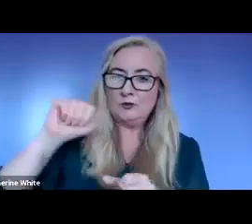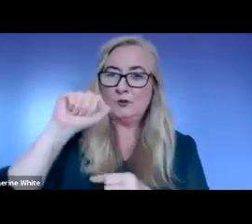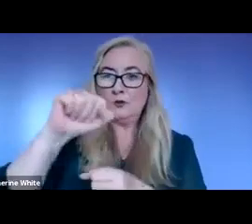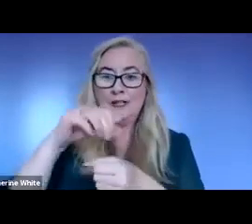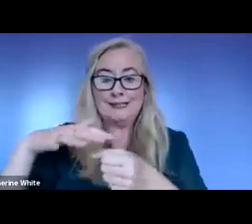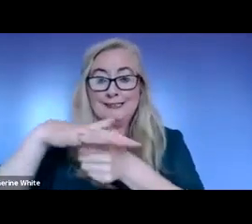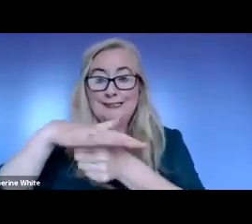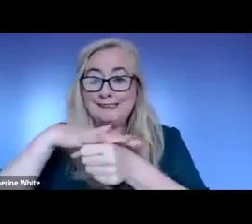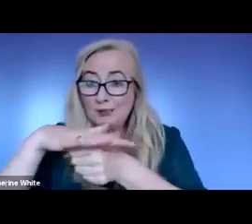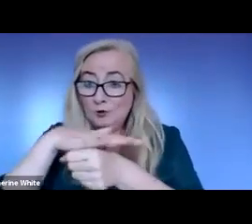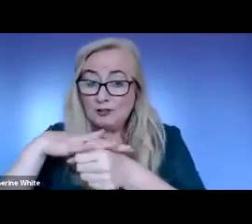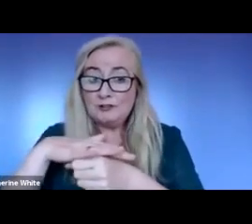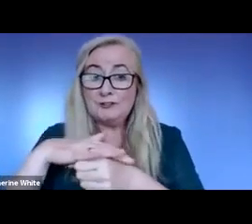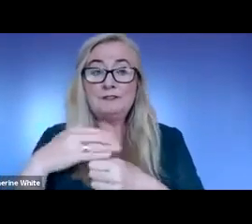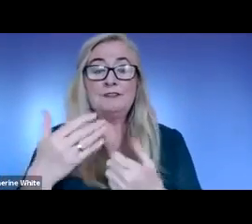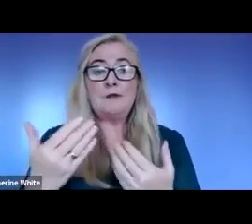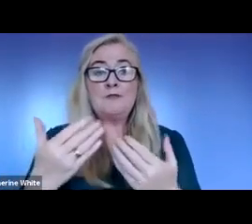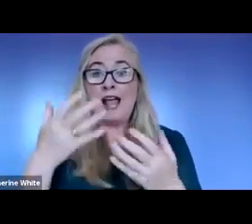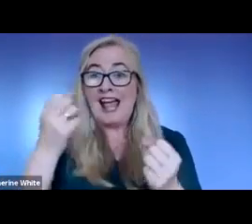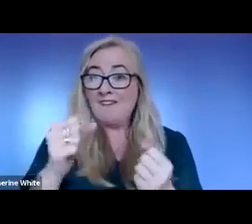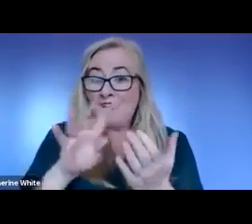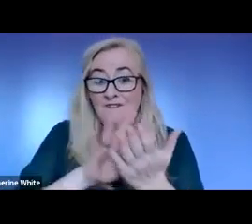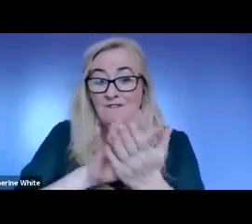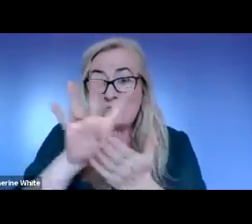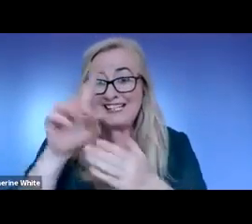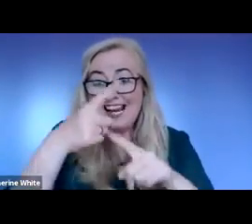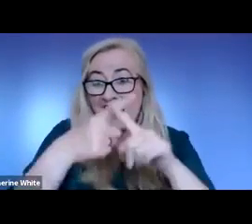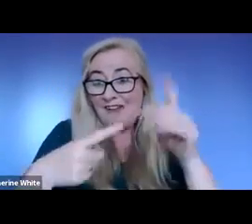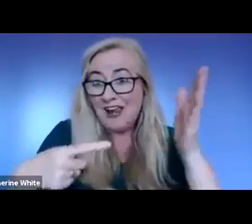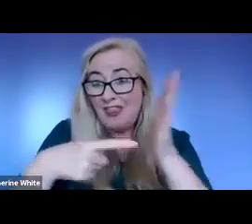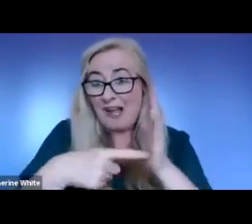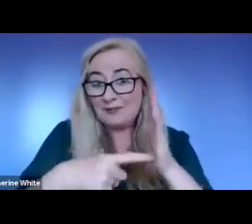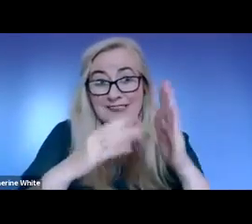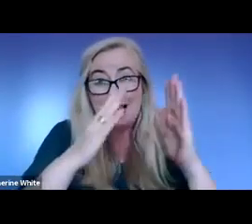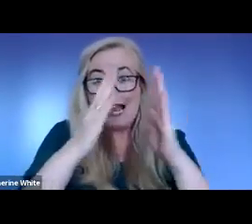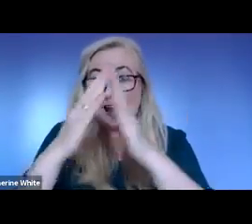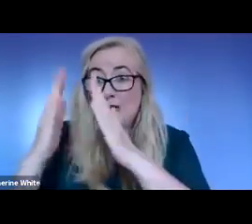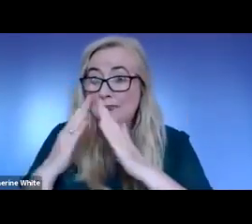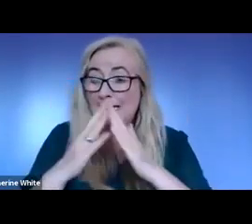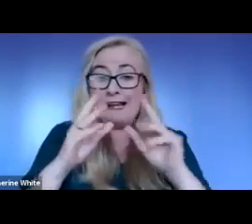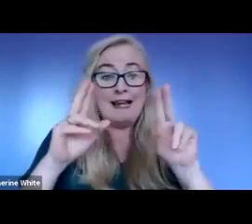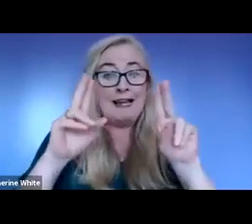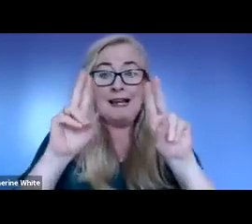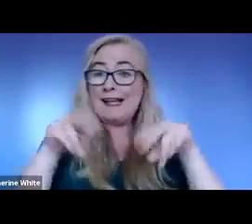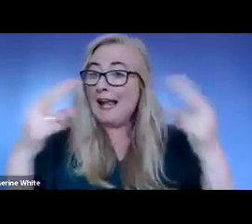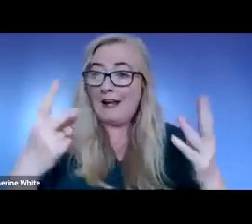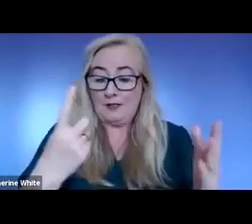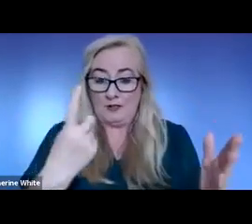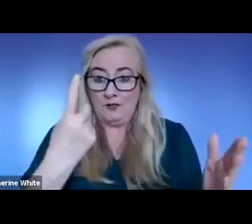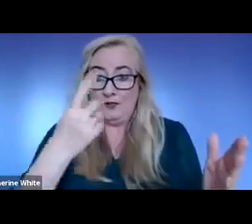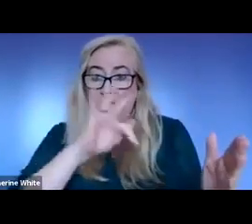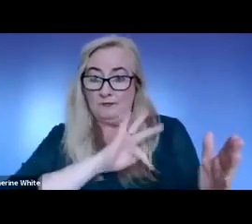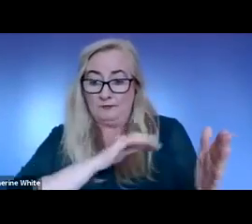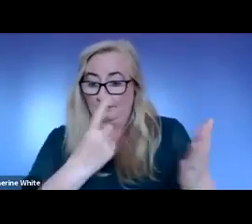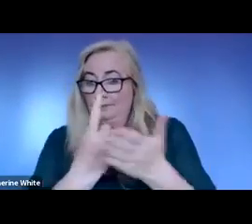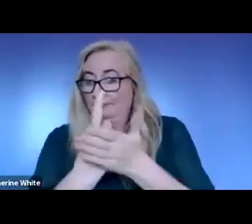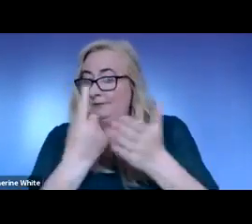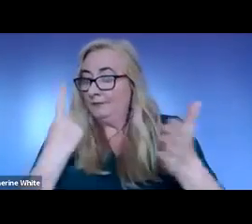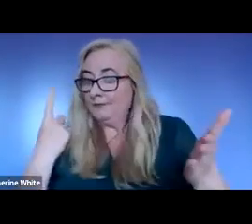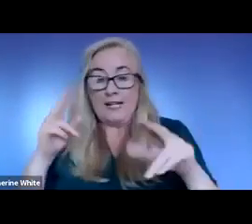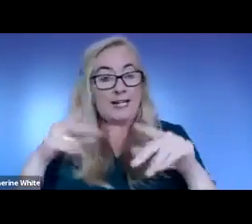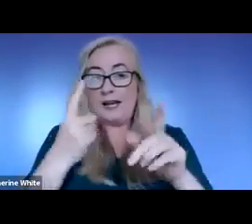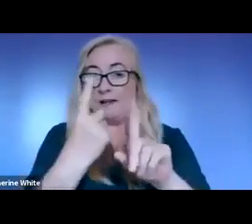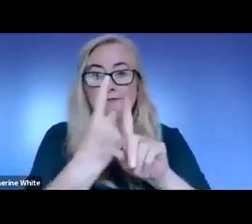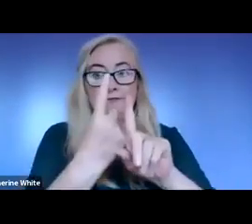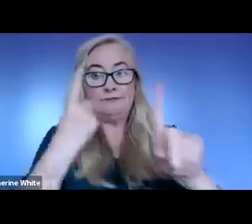The fact that we had over 14,500 households who couldn't self-isolate, who couldn't socially distance with